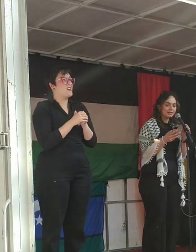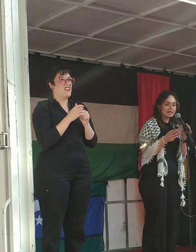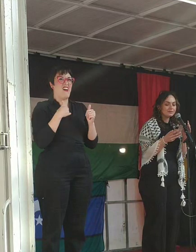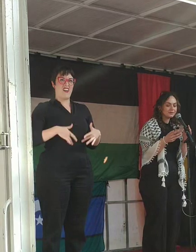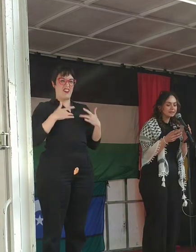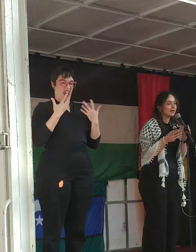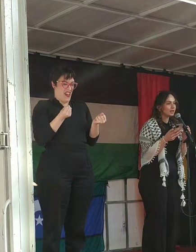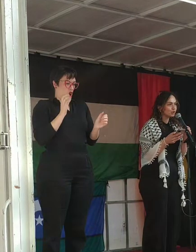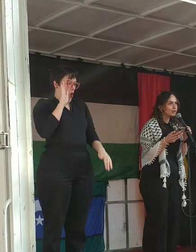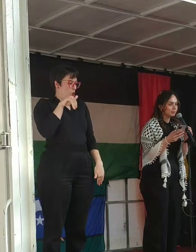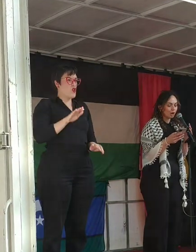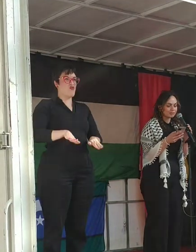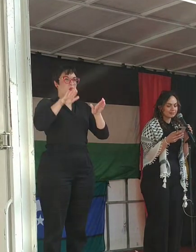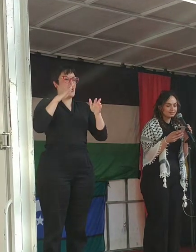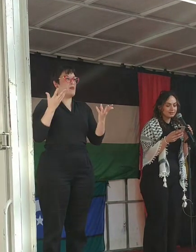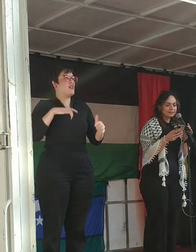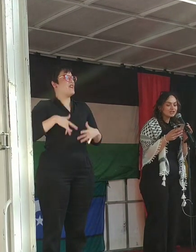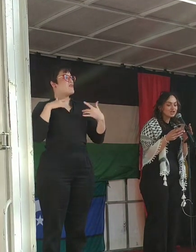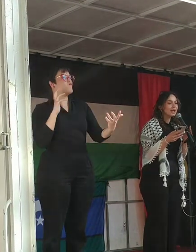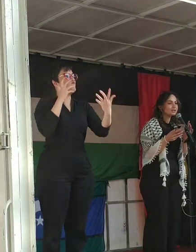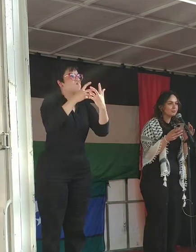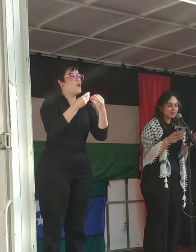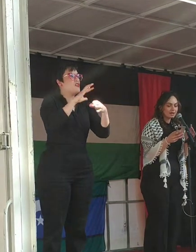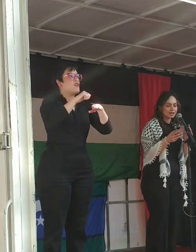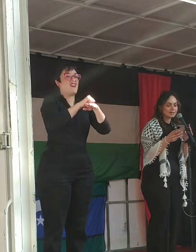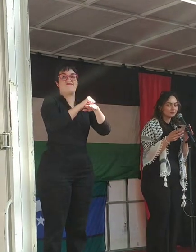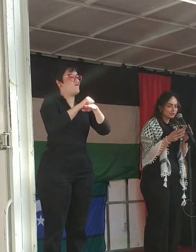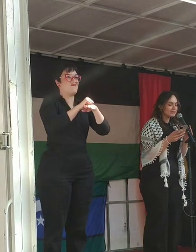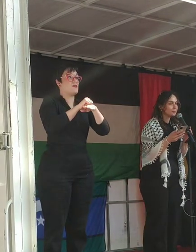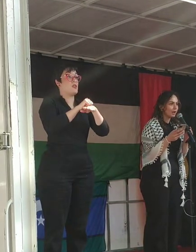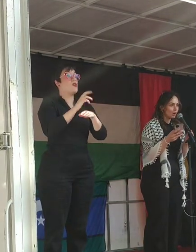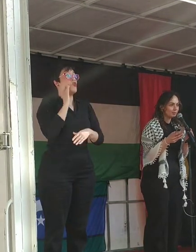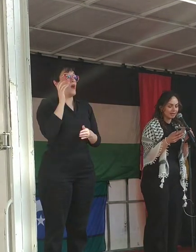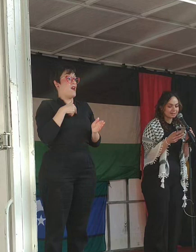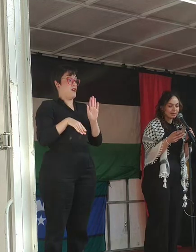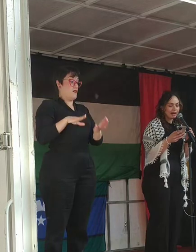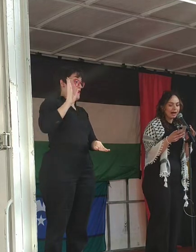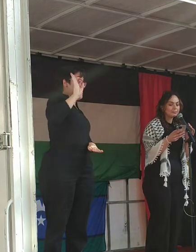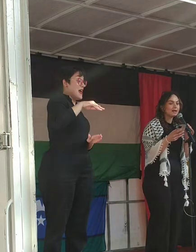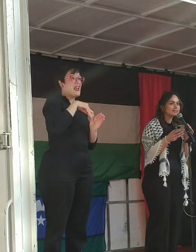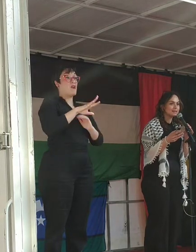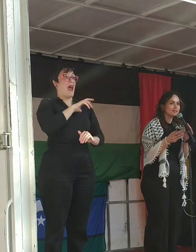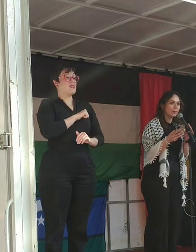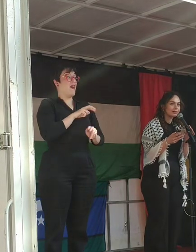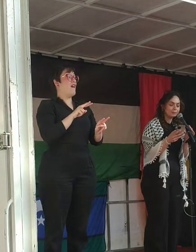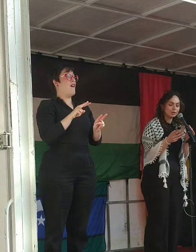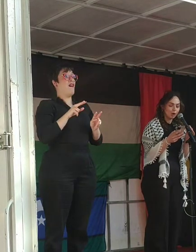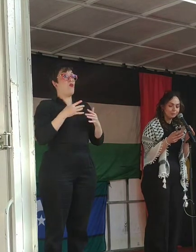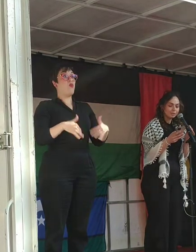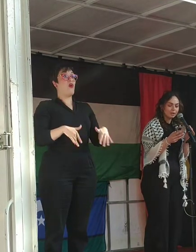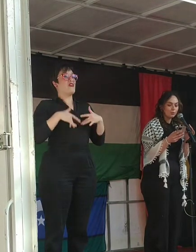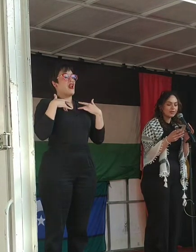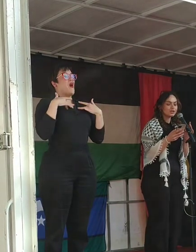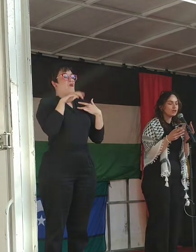up, never feeling like I truly belonged. This changed the minute I stepped foot into my homeland. I had Palestinians welcome